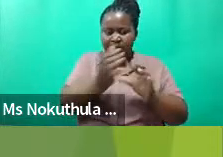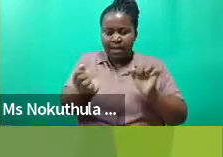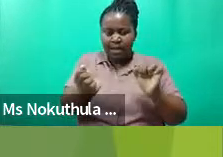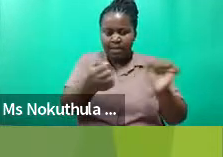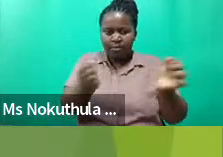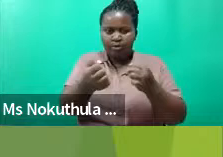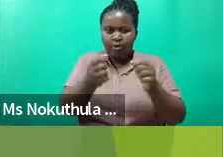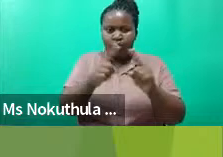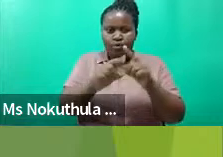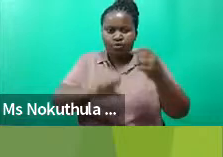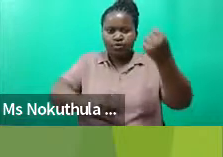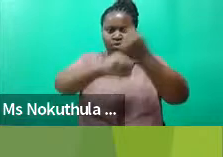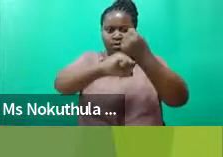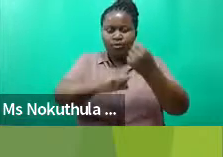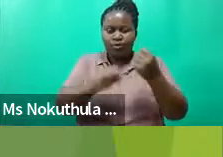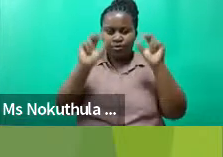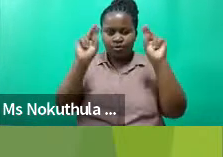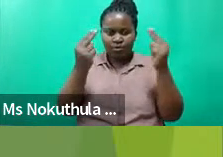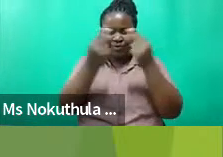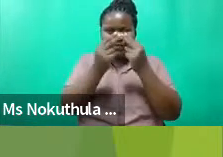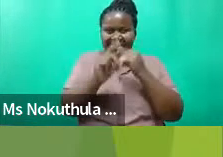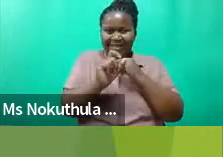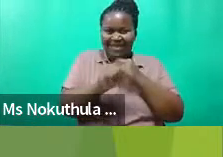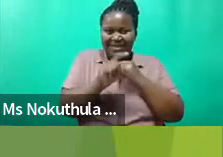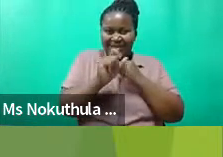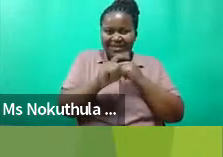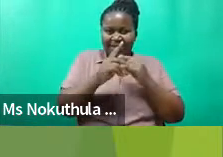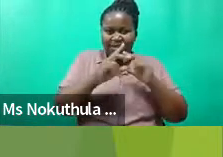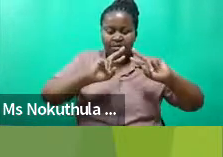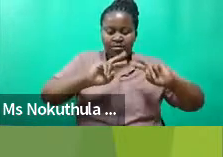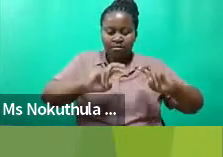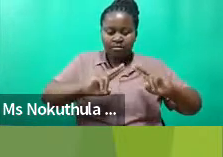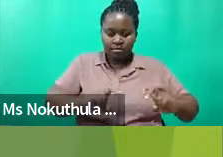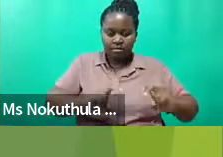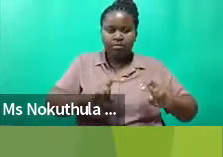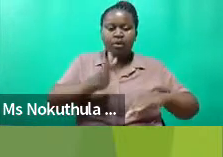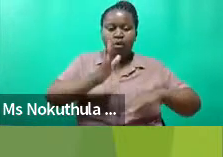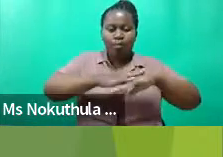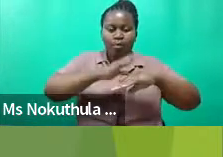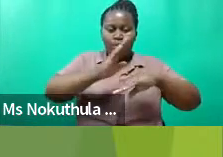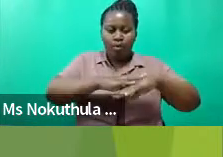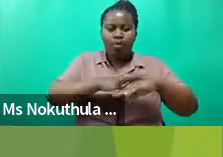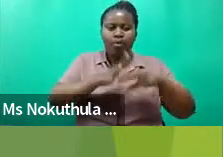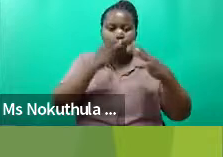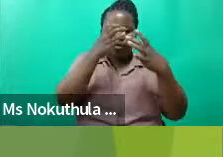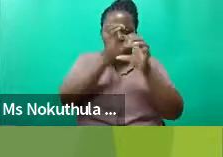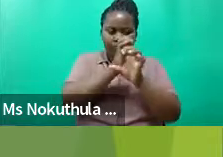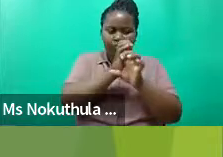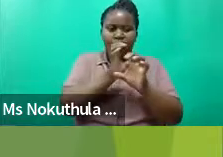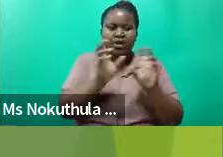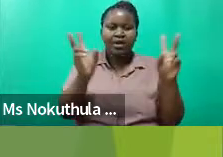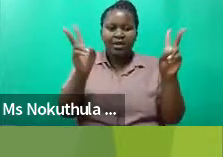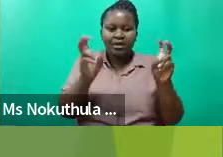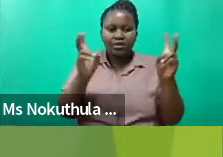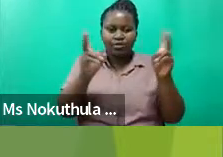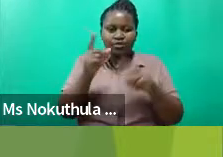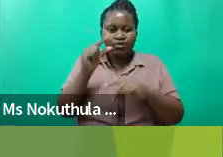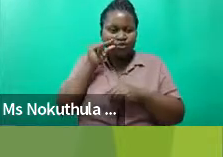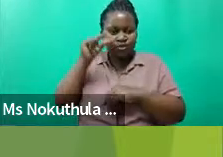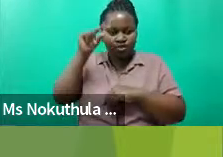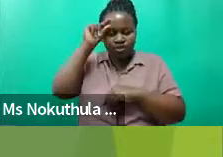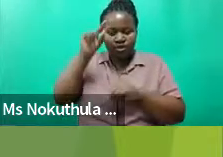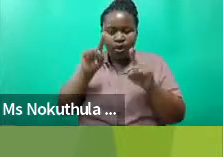So this particular study will provide an opportunity for more researchers to focus on the issues of gender and